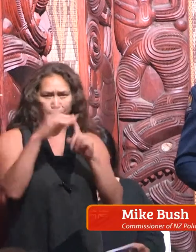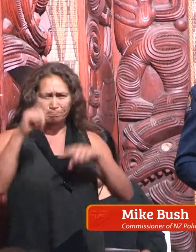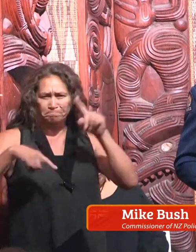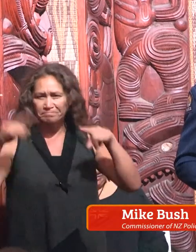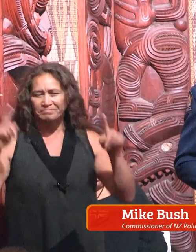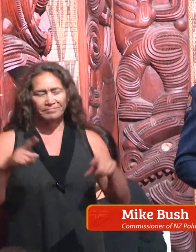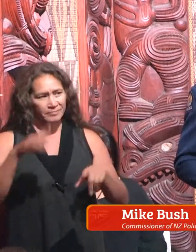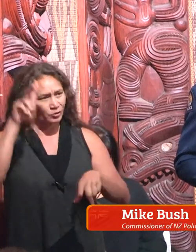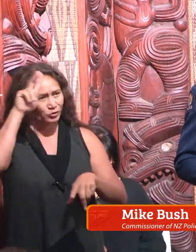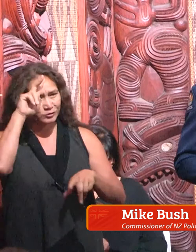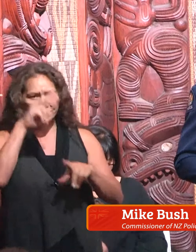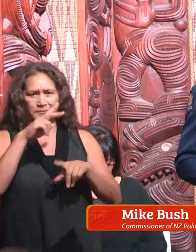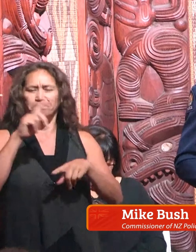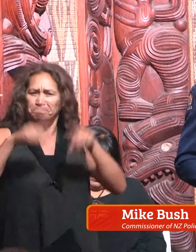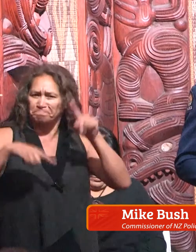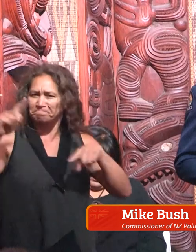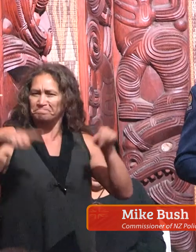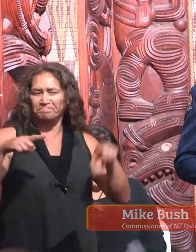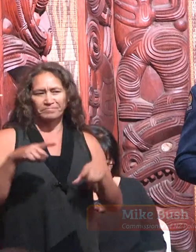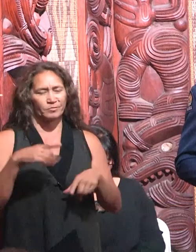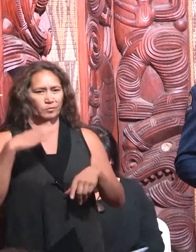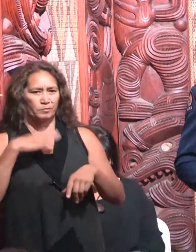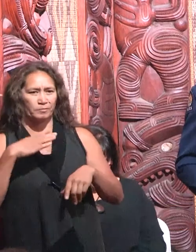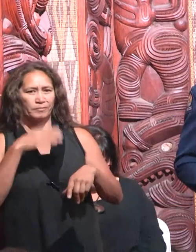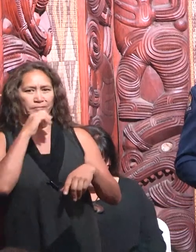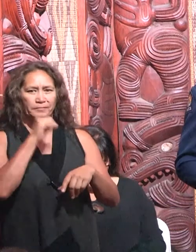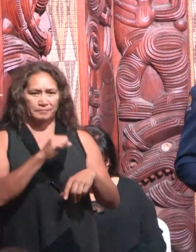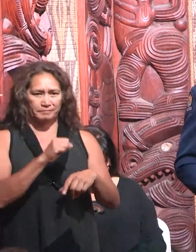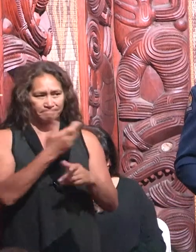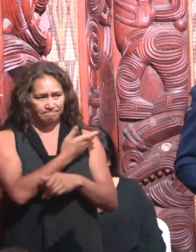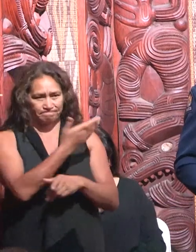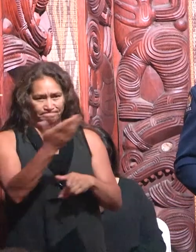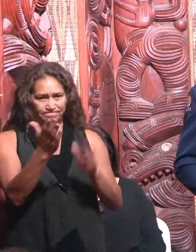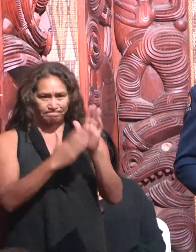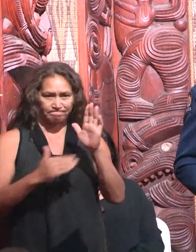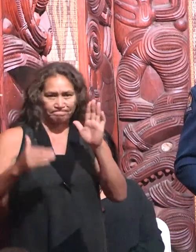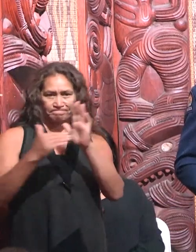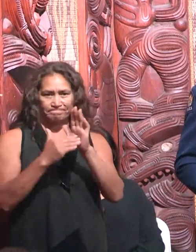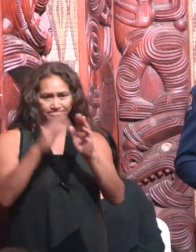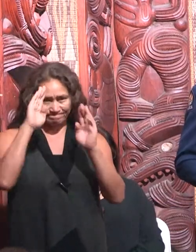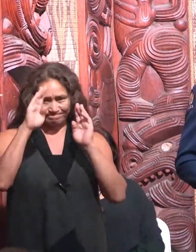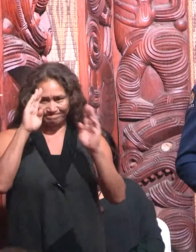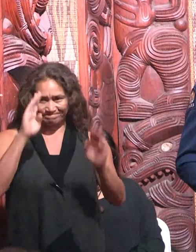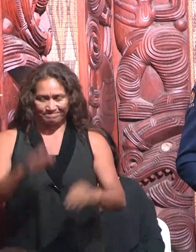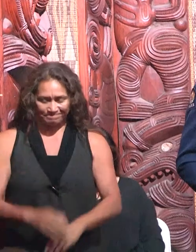te rangatira, te whaia o Aotearoa, tēnā koutou katoa.